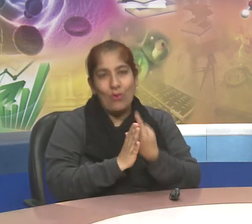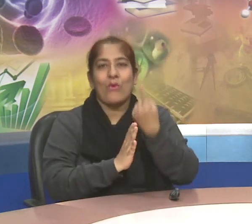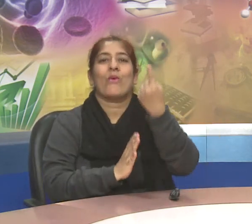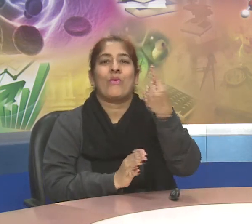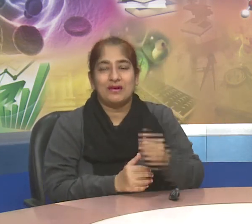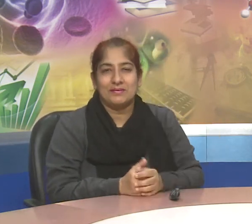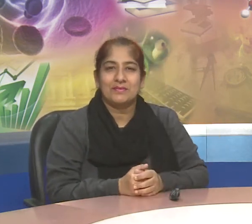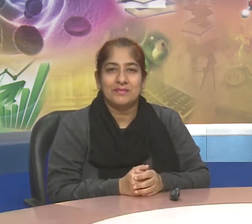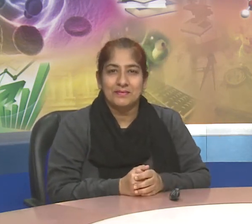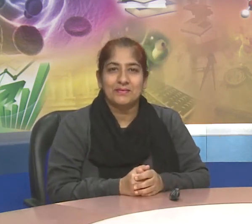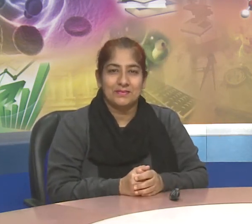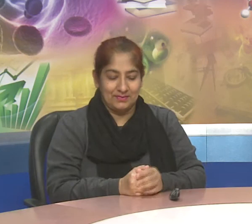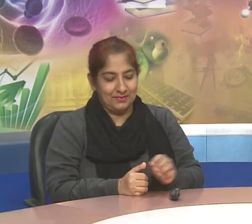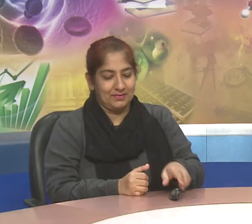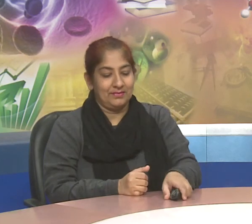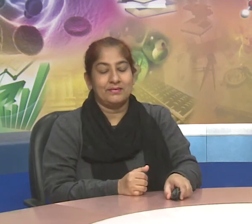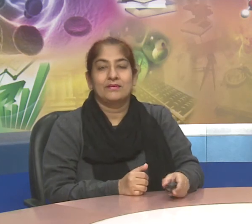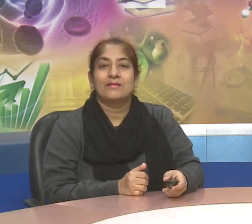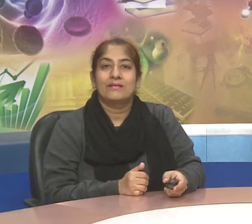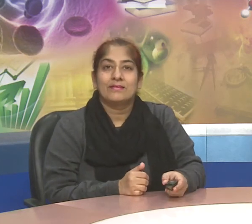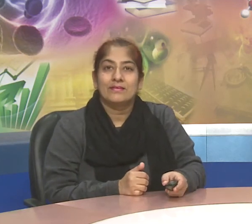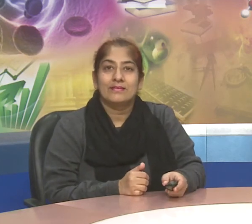growth. Same like a tree or plant.